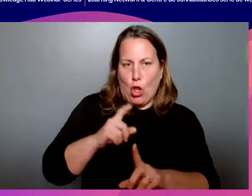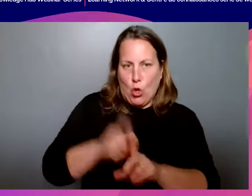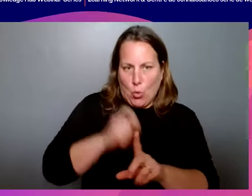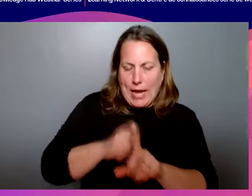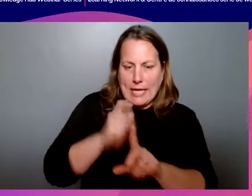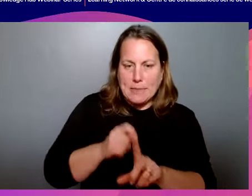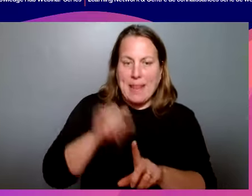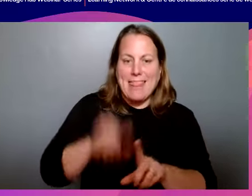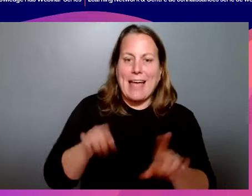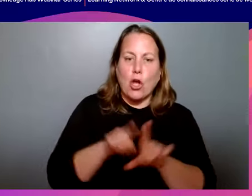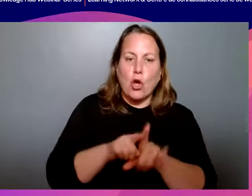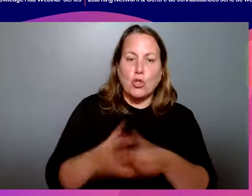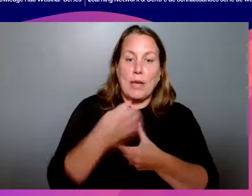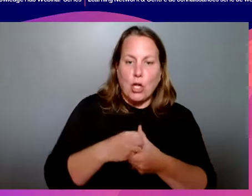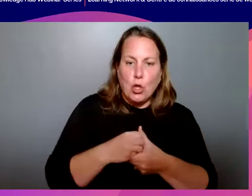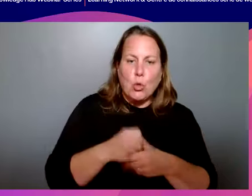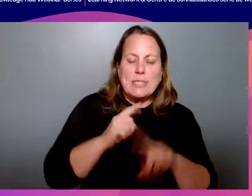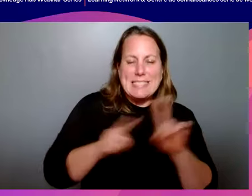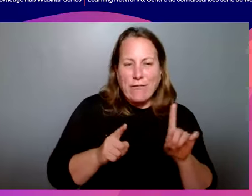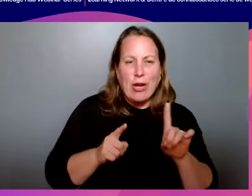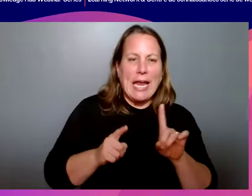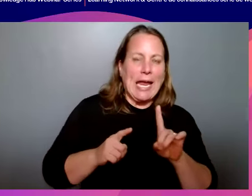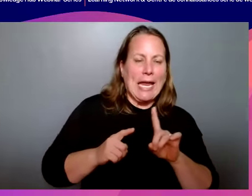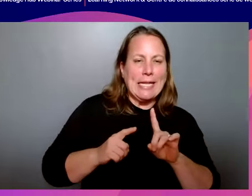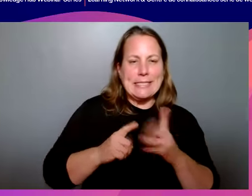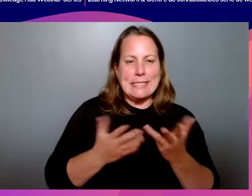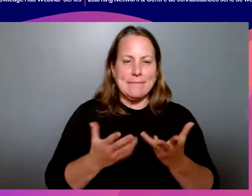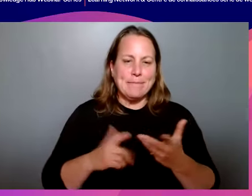violence, including microaggressions against